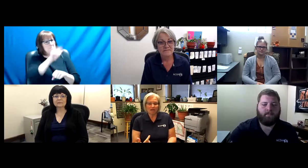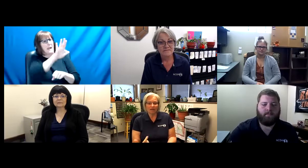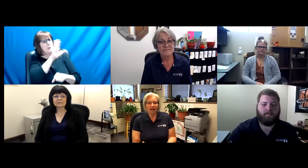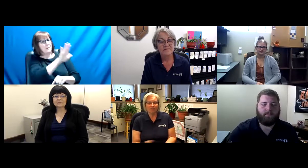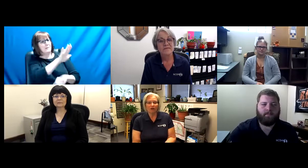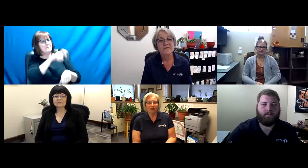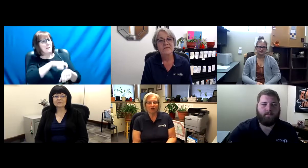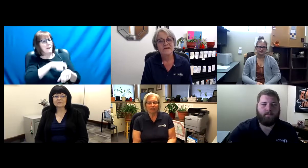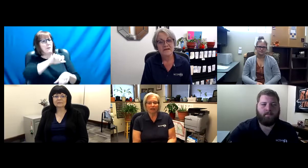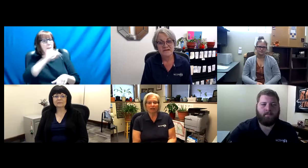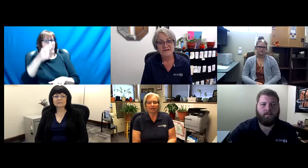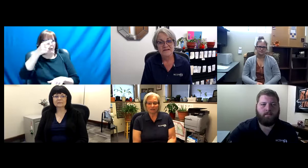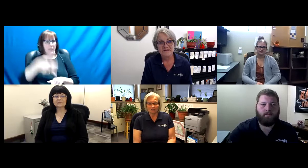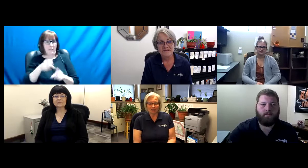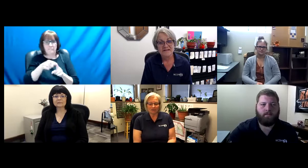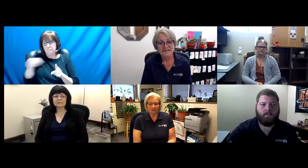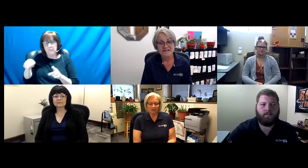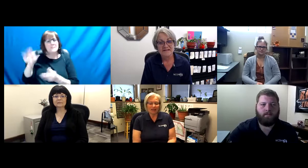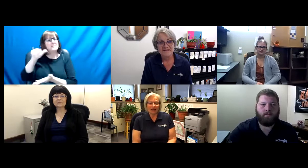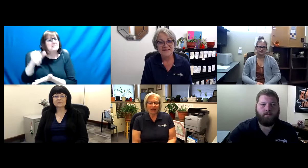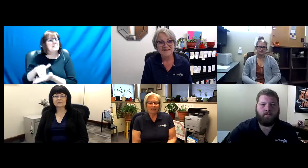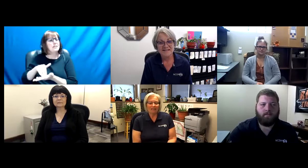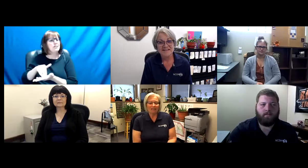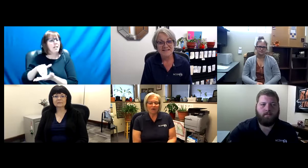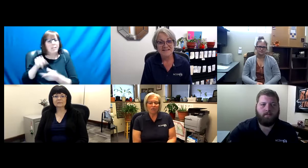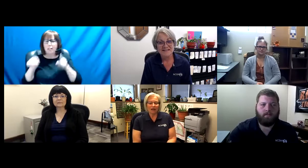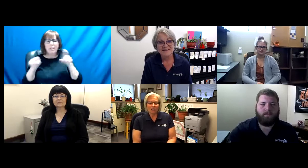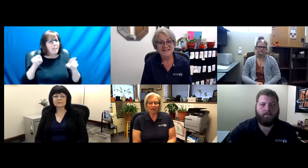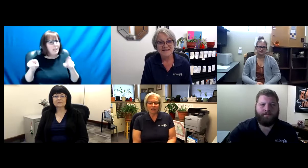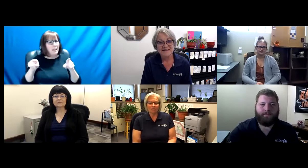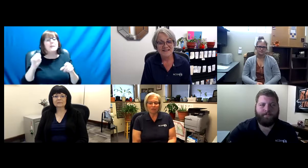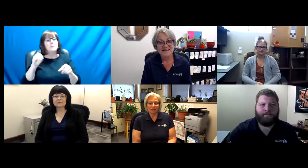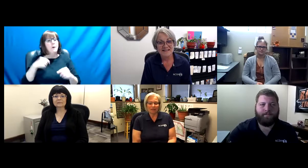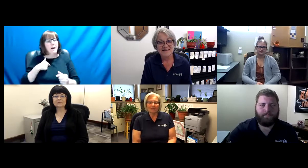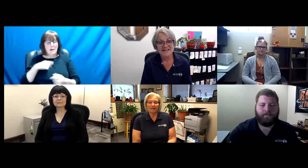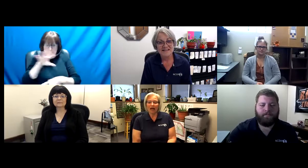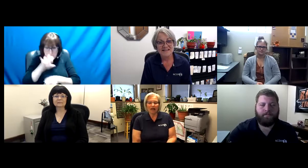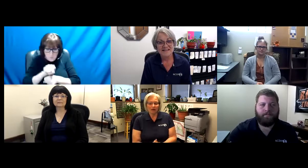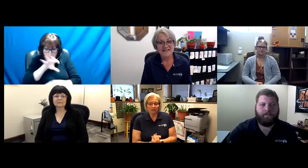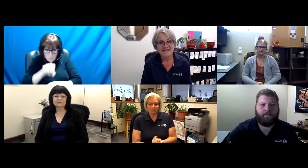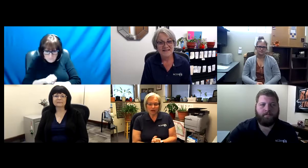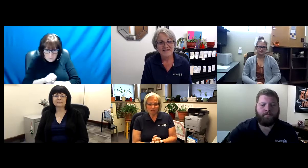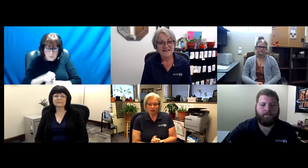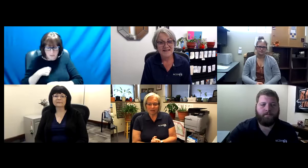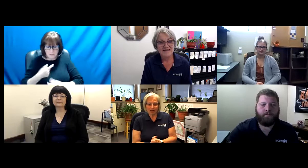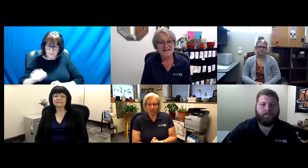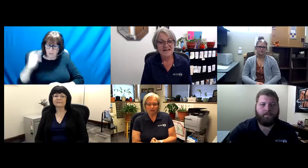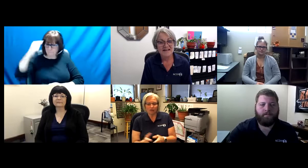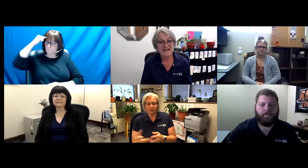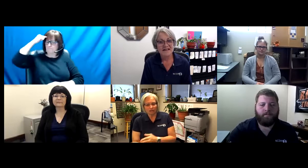half are in central time zone. So when I'm making appointments, I always try to put on my calendar whether it's